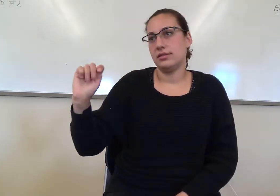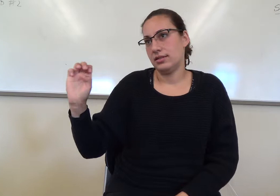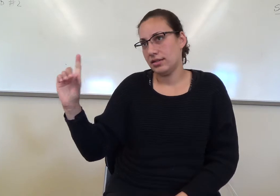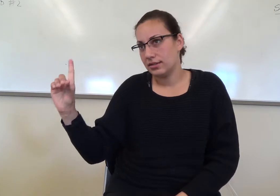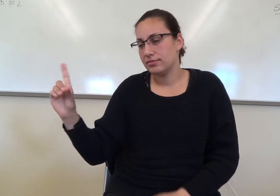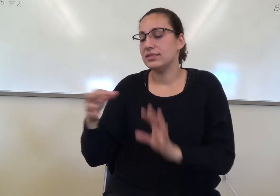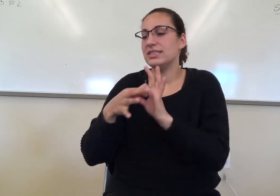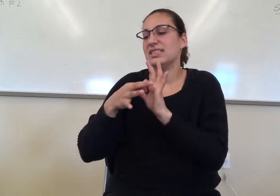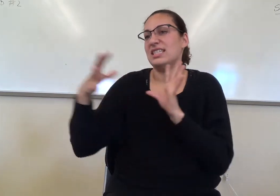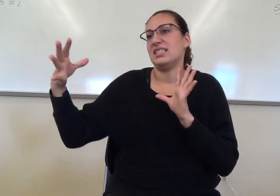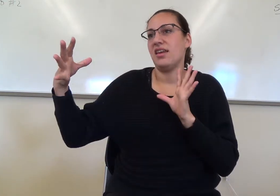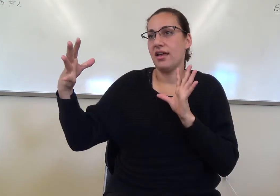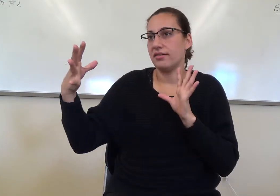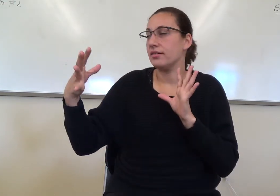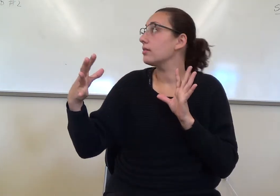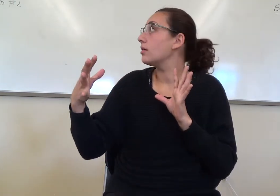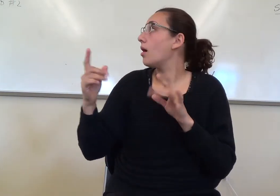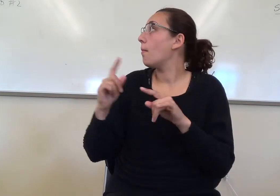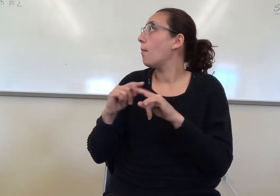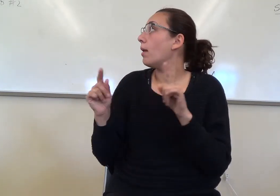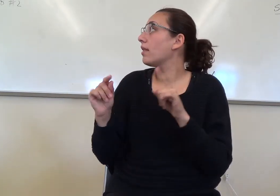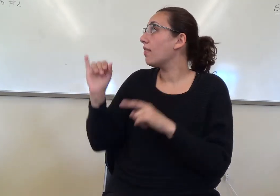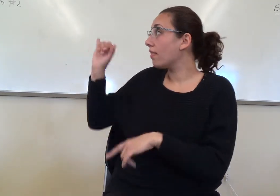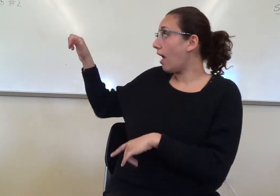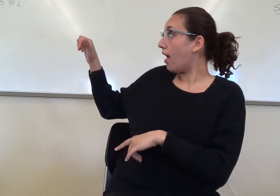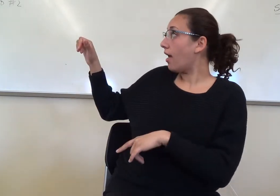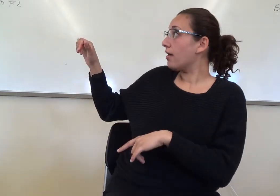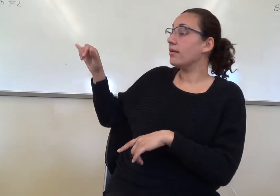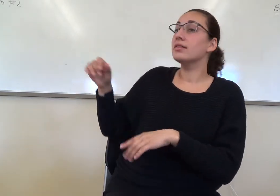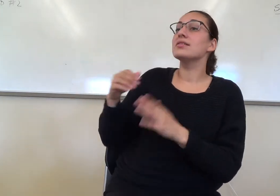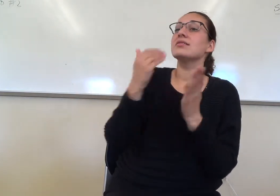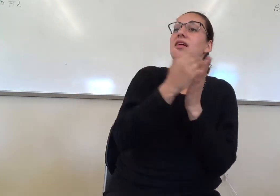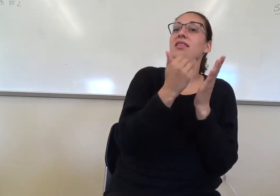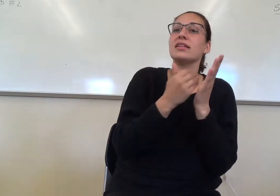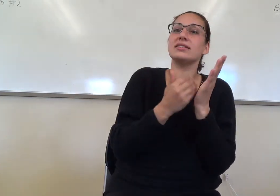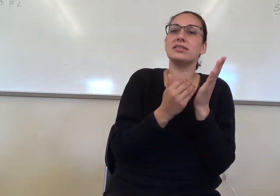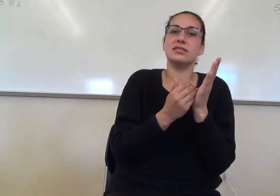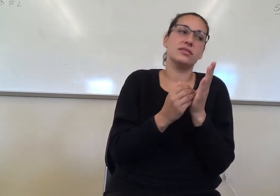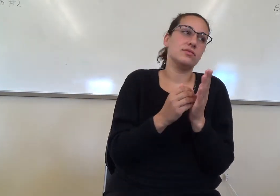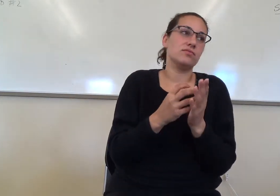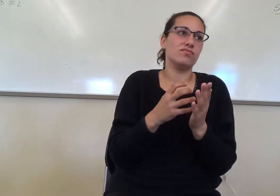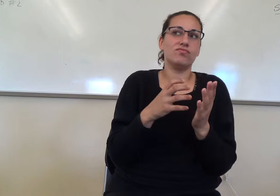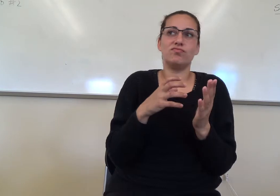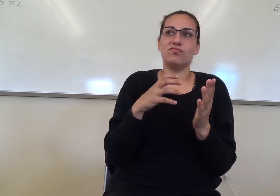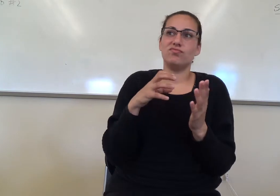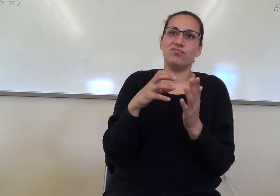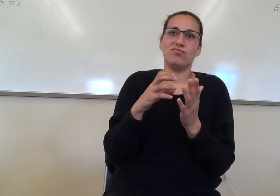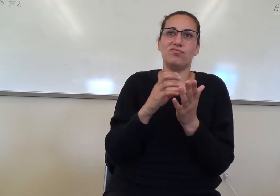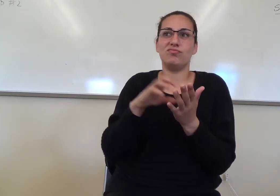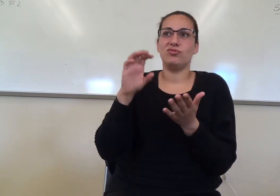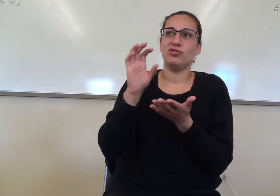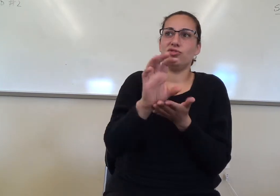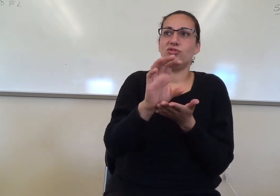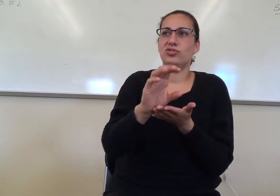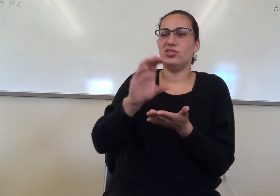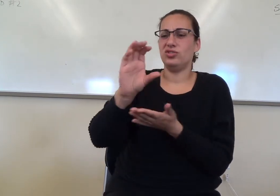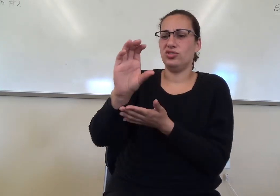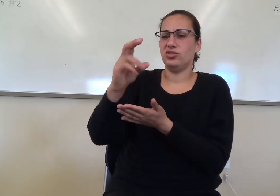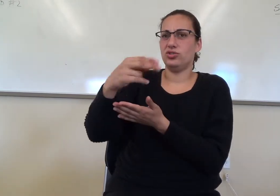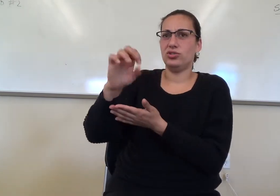the chunks. There are colors, there are names, there are seasons,